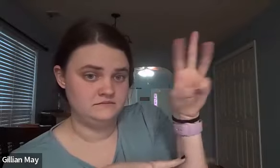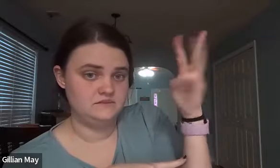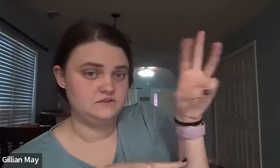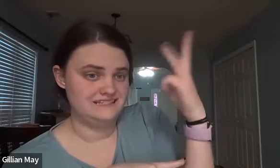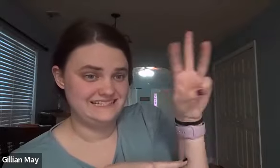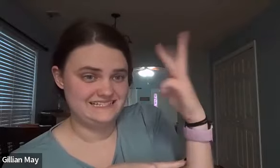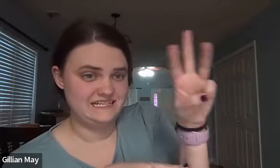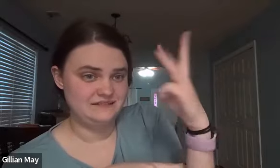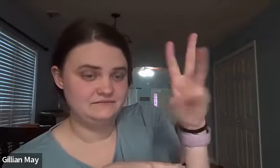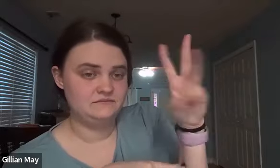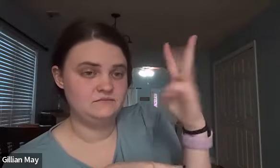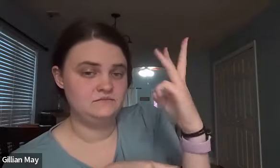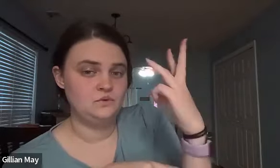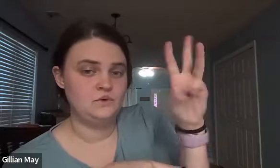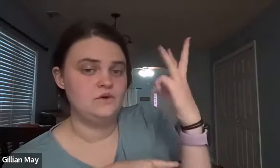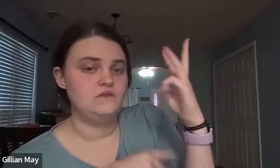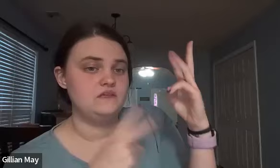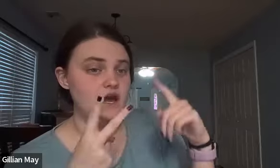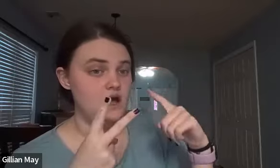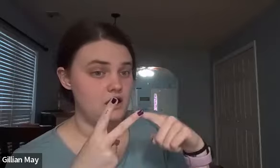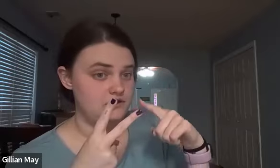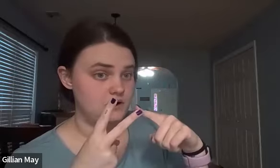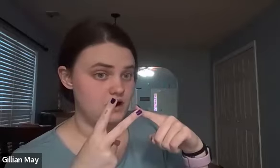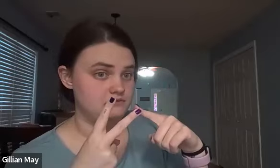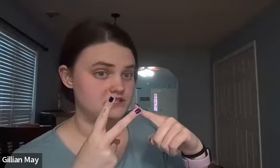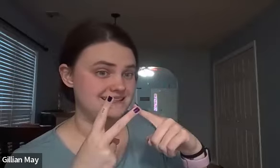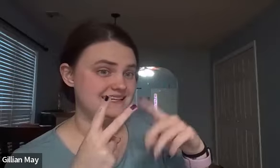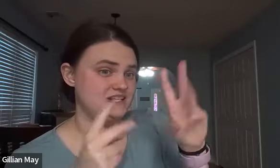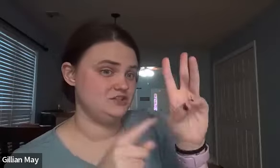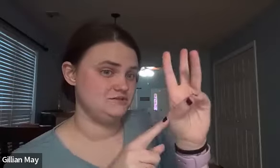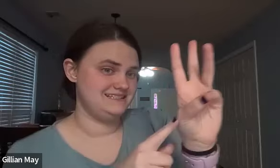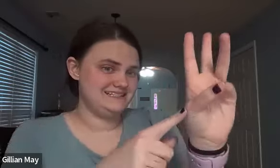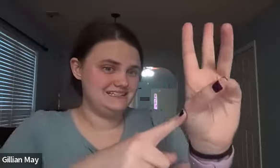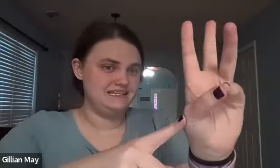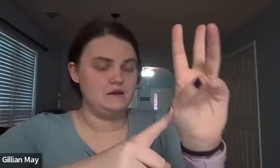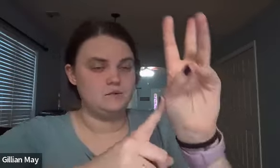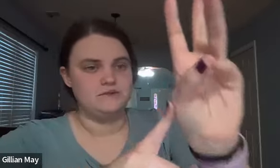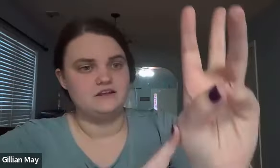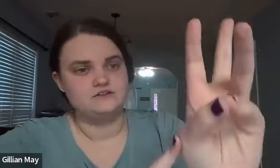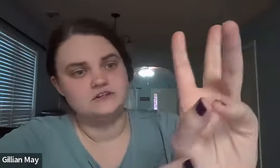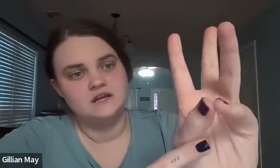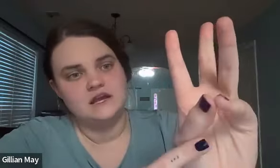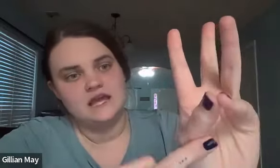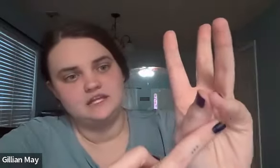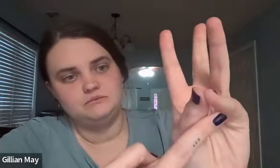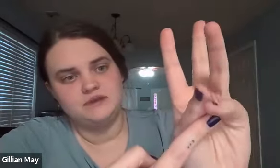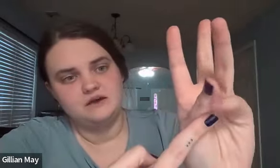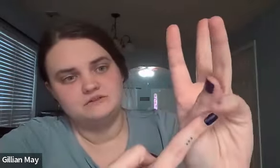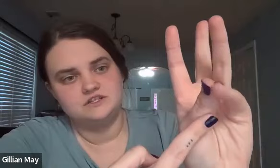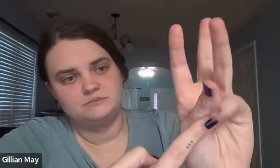So it's 16. The other option is you do 16. I'll bring my hand closer, and you bounce your